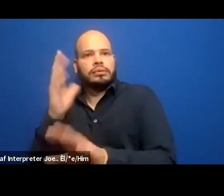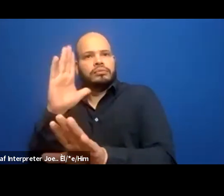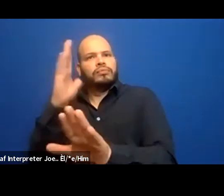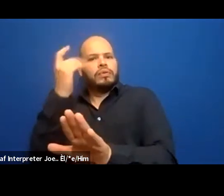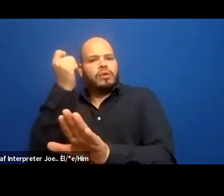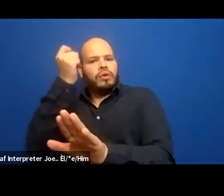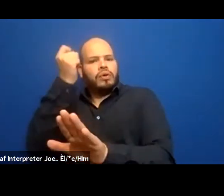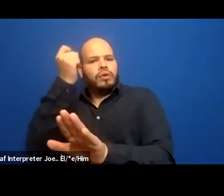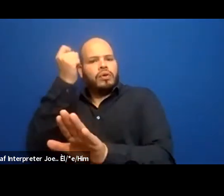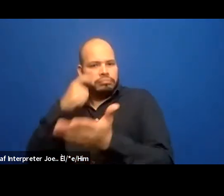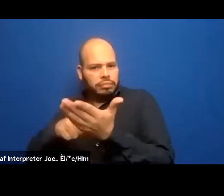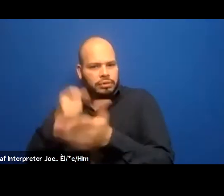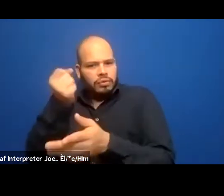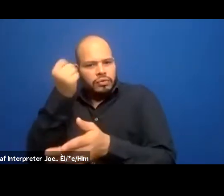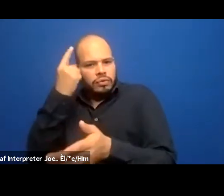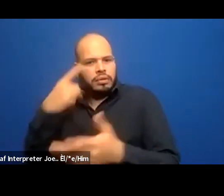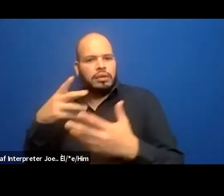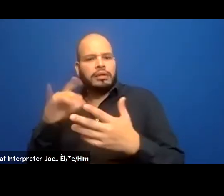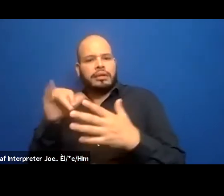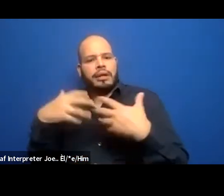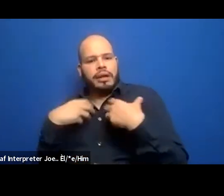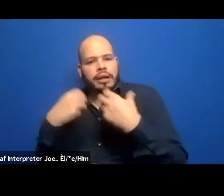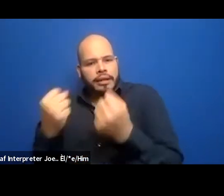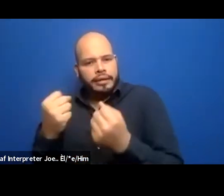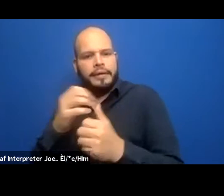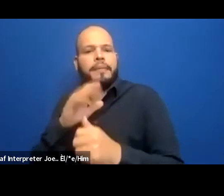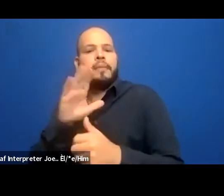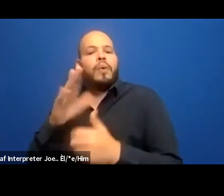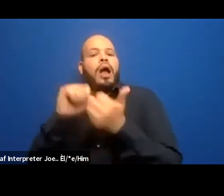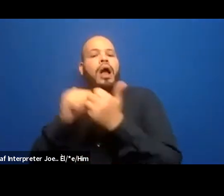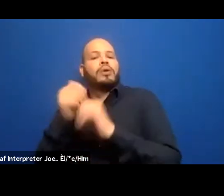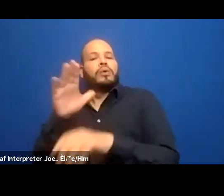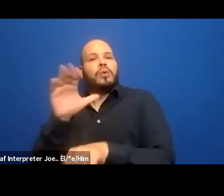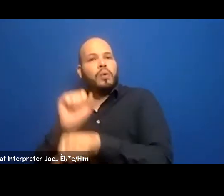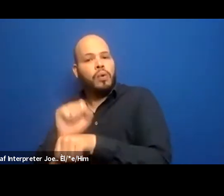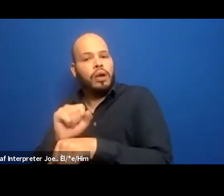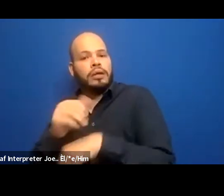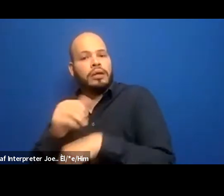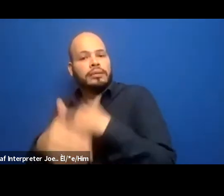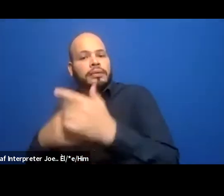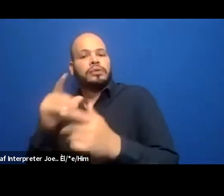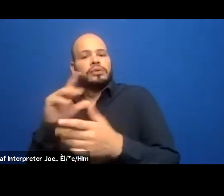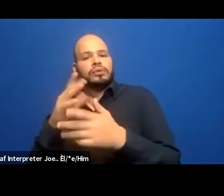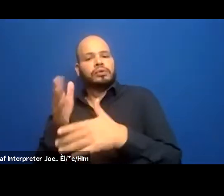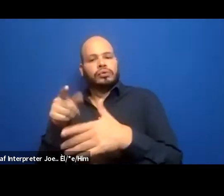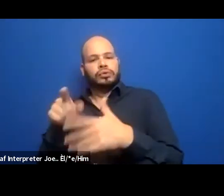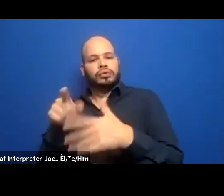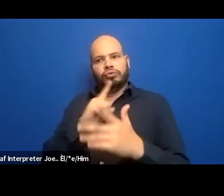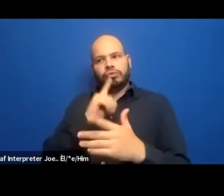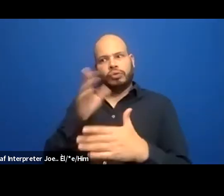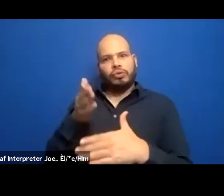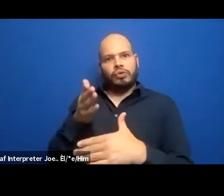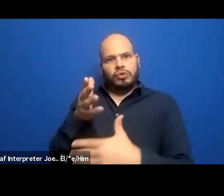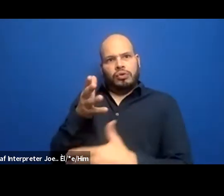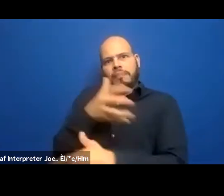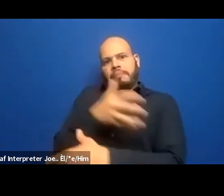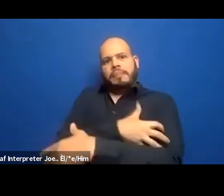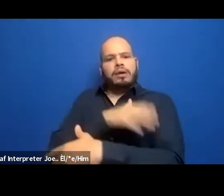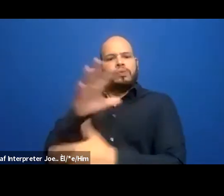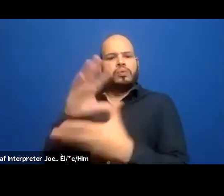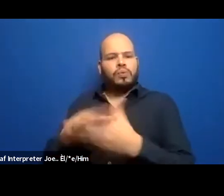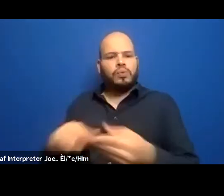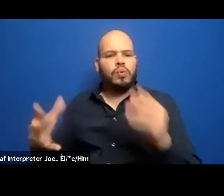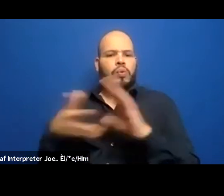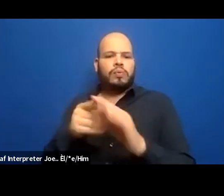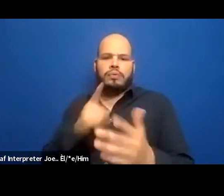stories. So thank you so much for that. And with that said, as I was listening to y'all speak about just